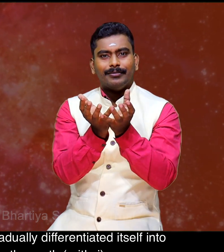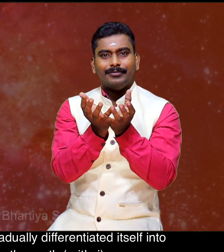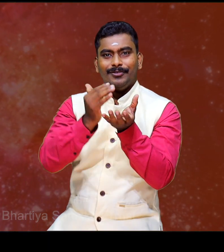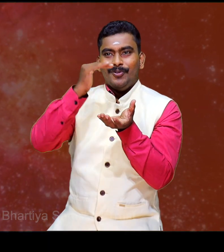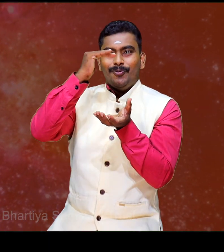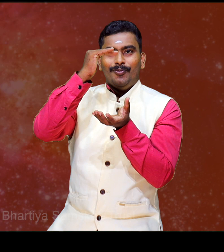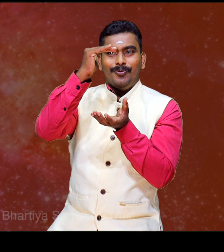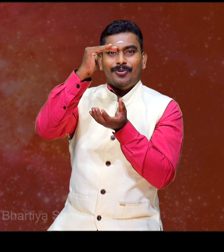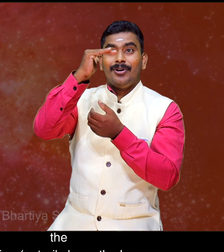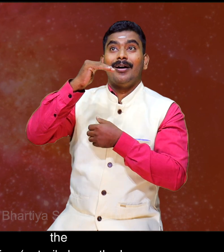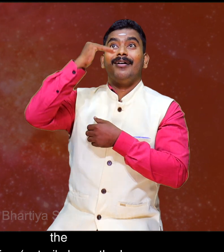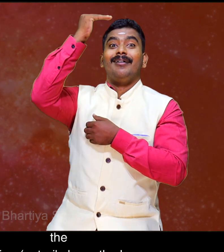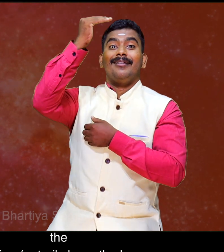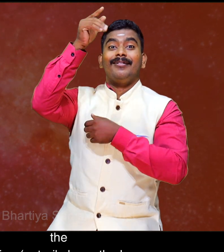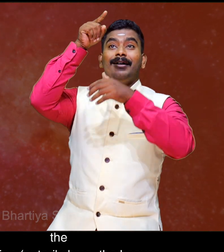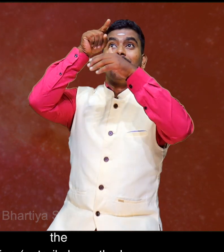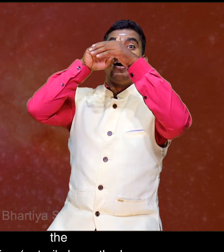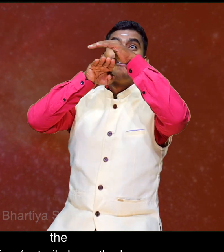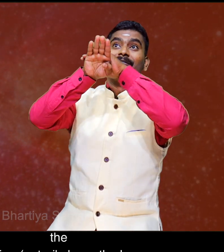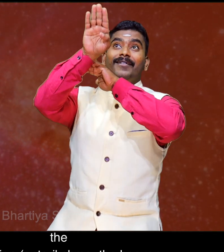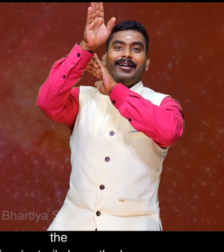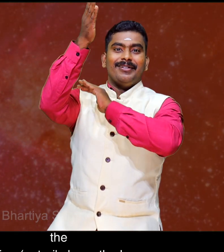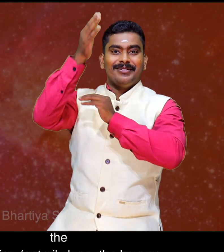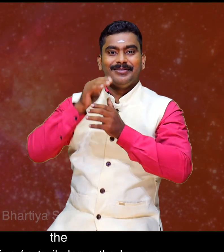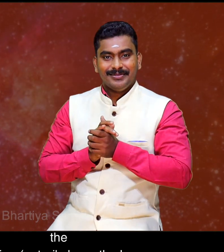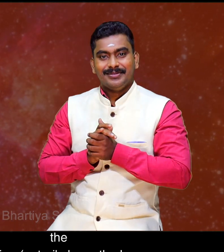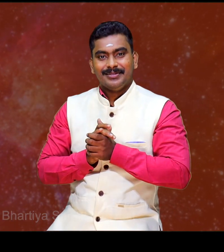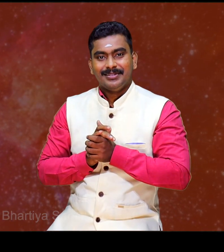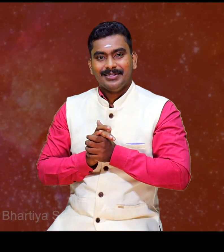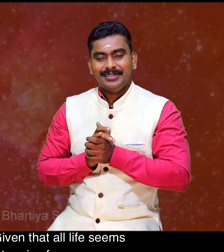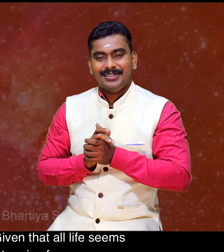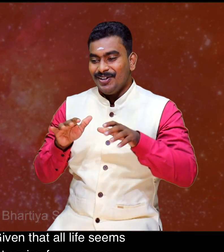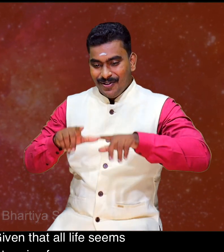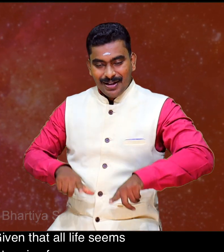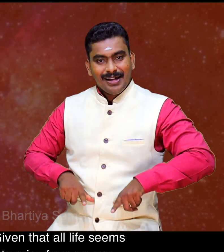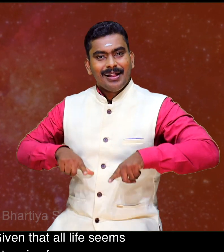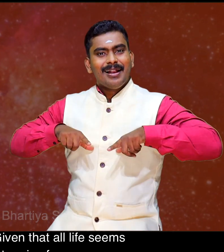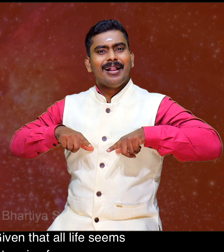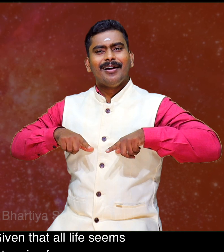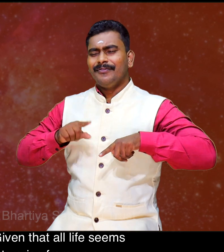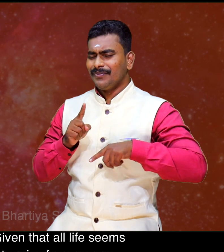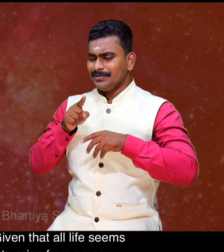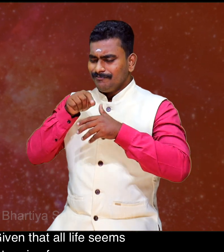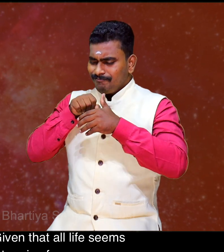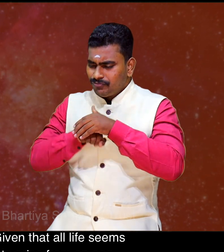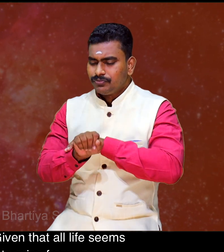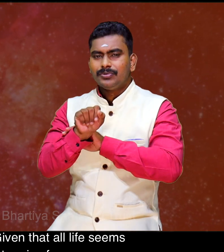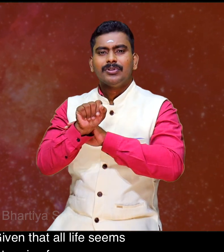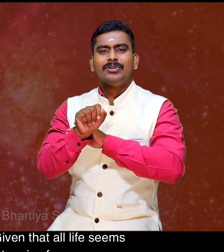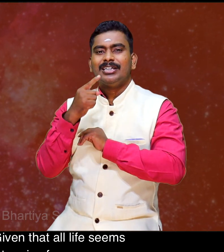earth, the mid region, and the heaven. Given that all life seems to arise from an